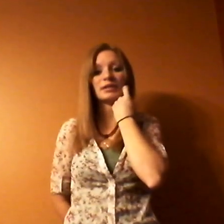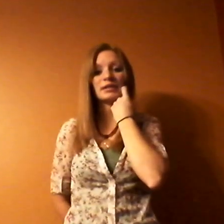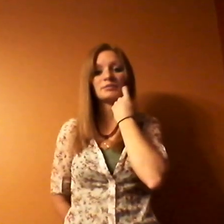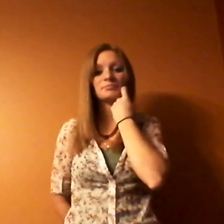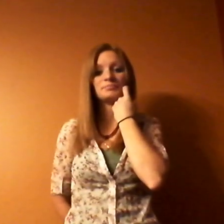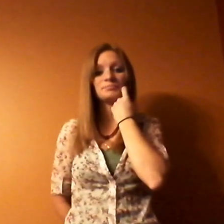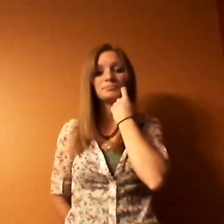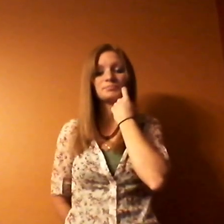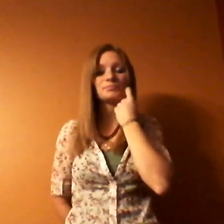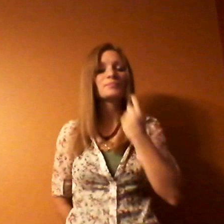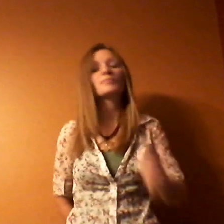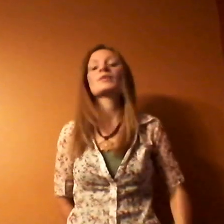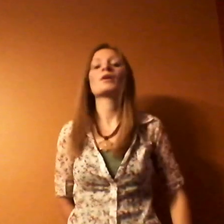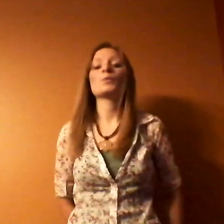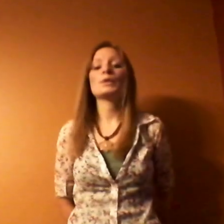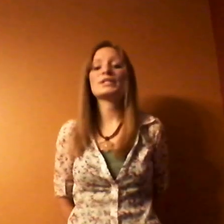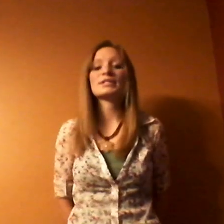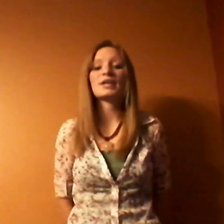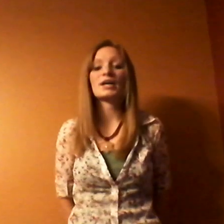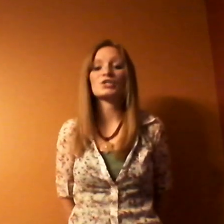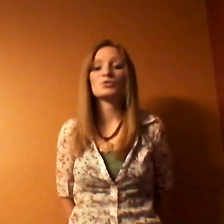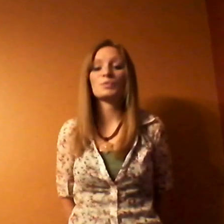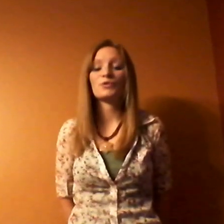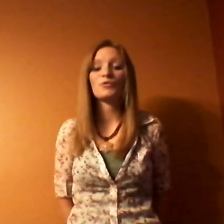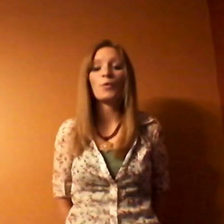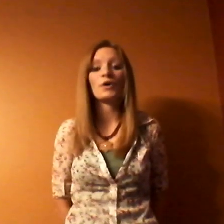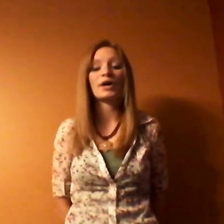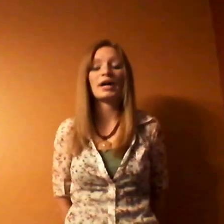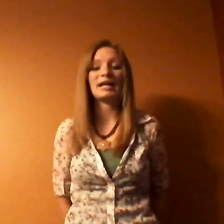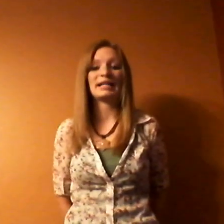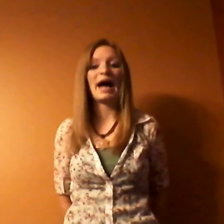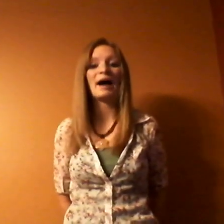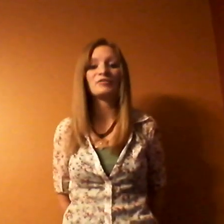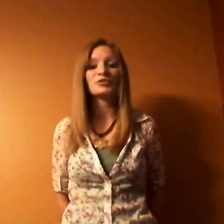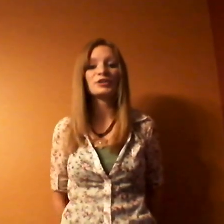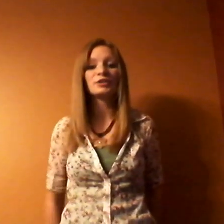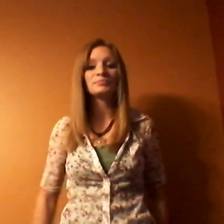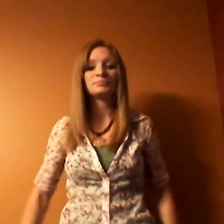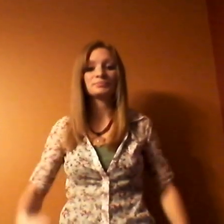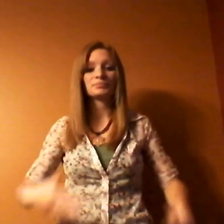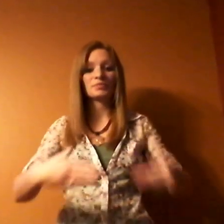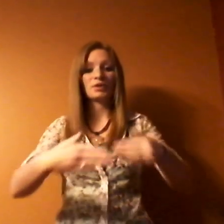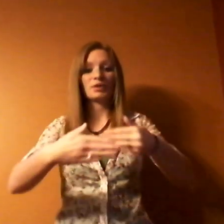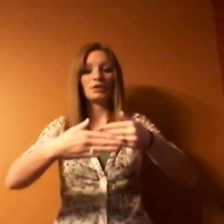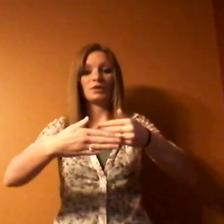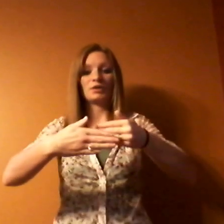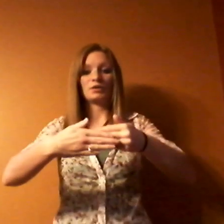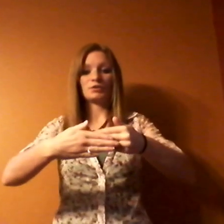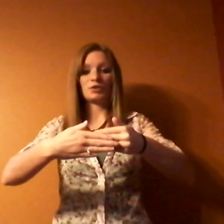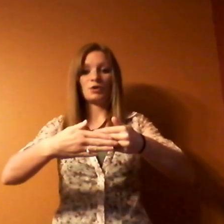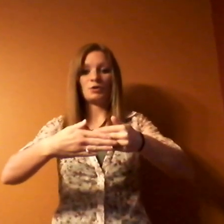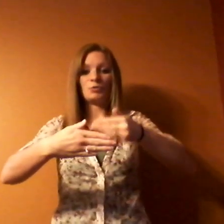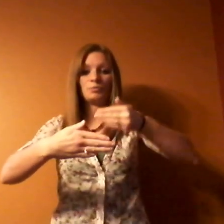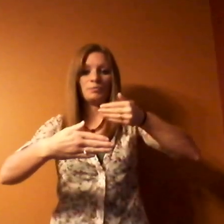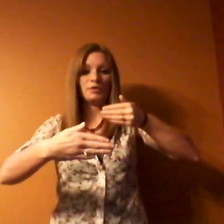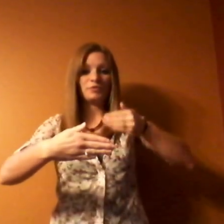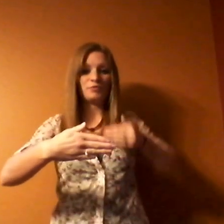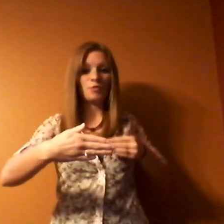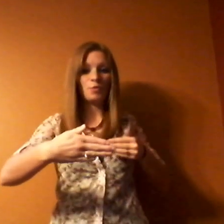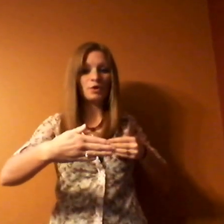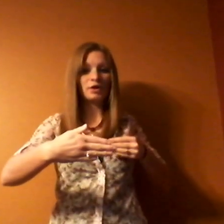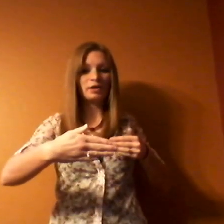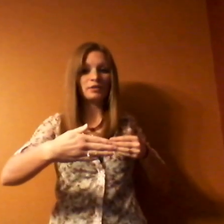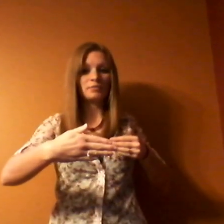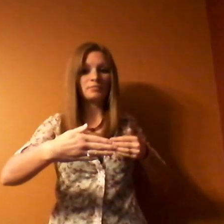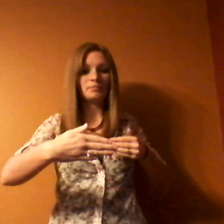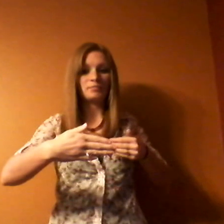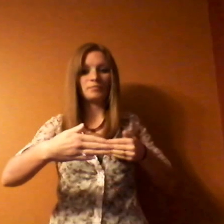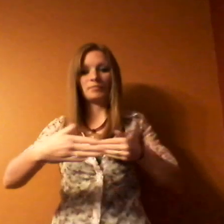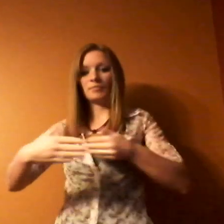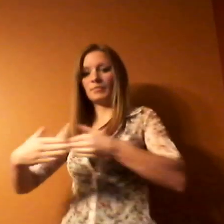recently. We discussed before and after. So before,